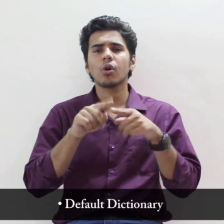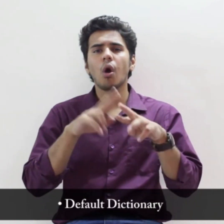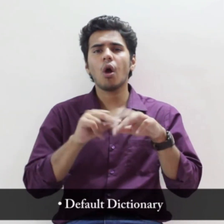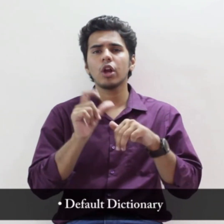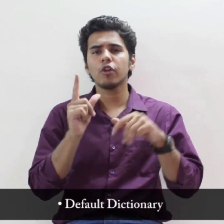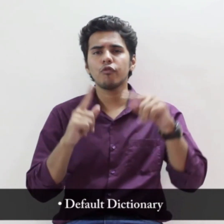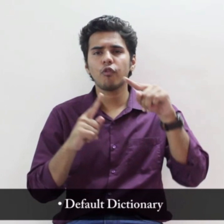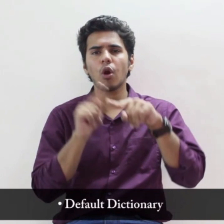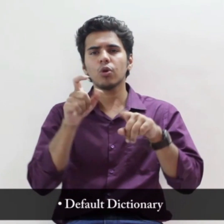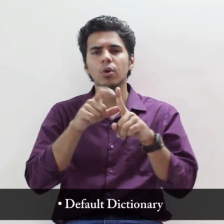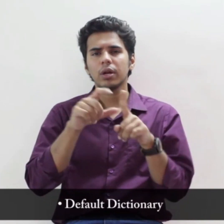default dictionary,